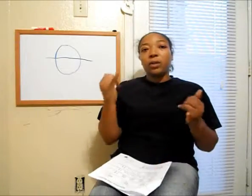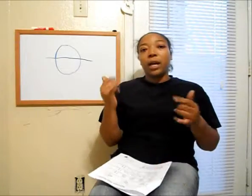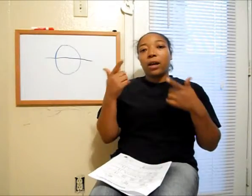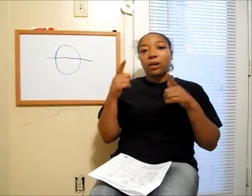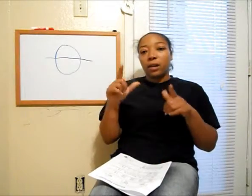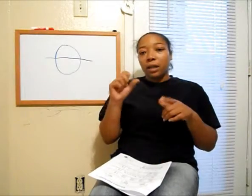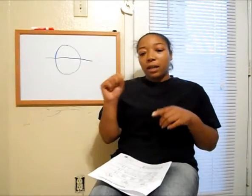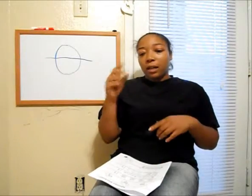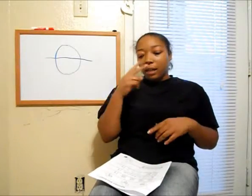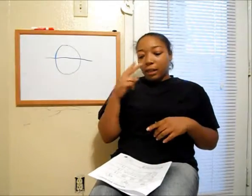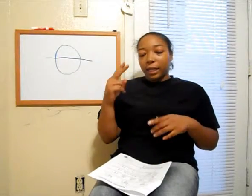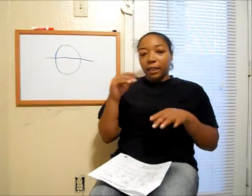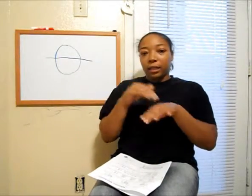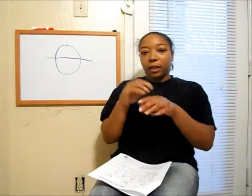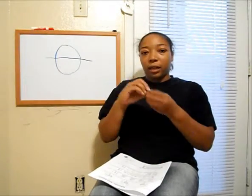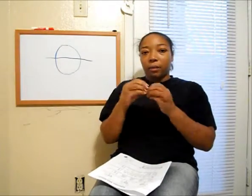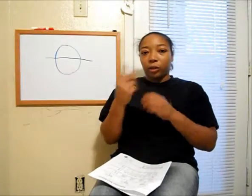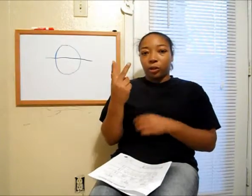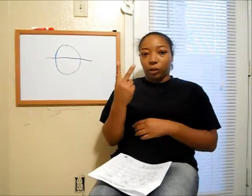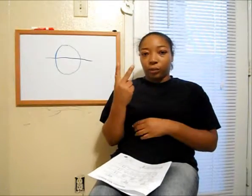now, let's look at number 2.